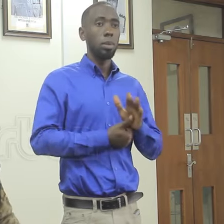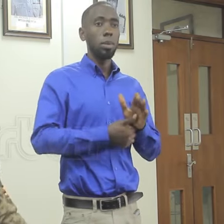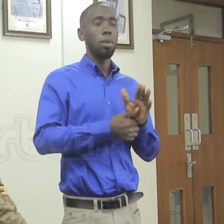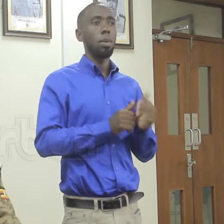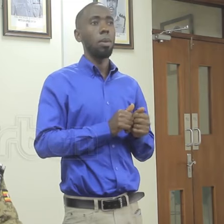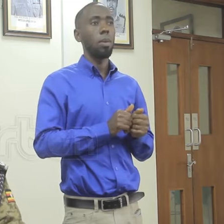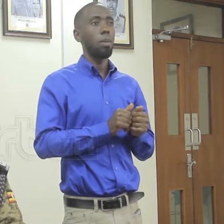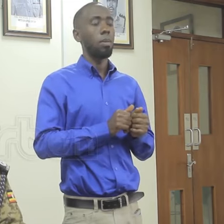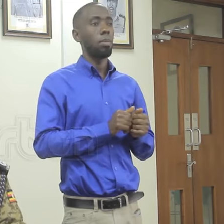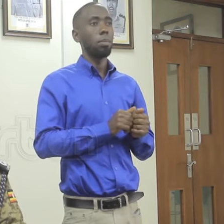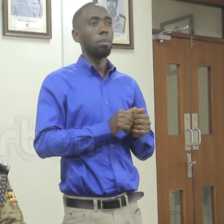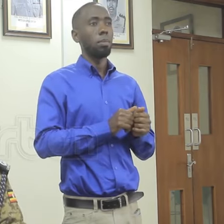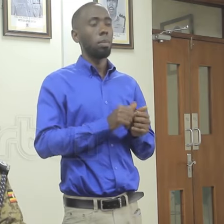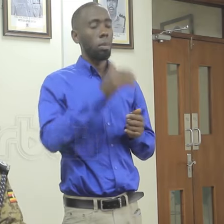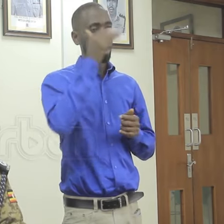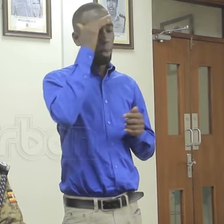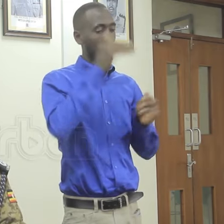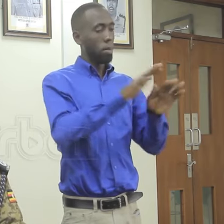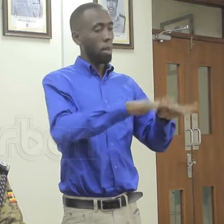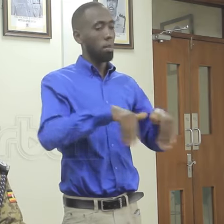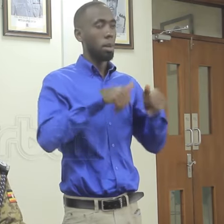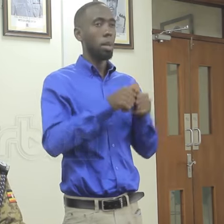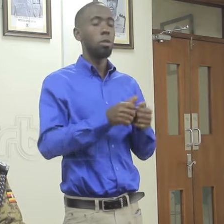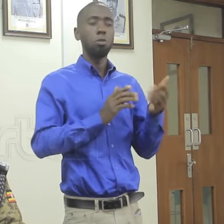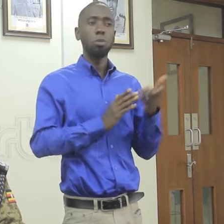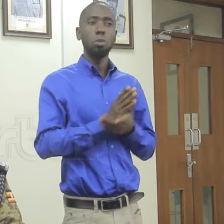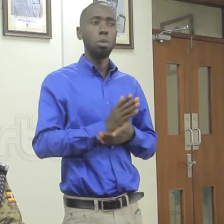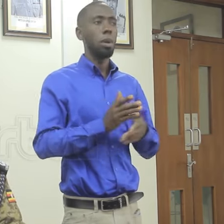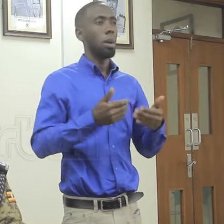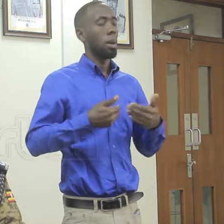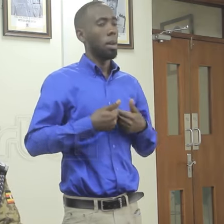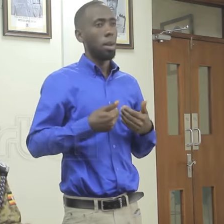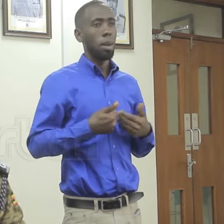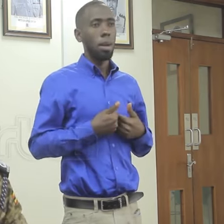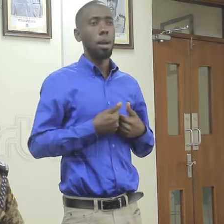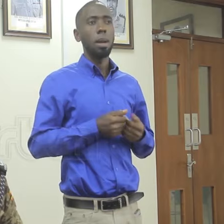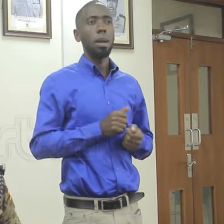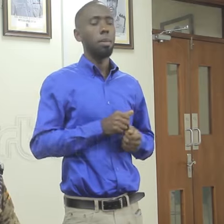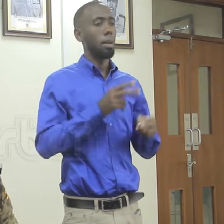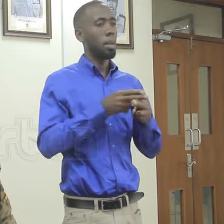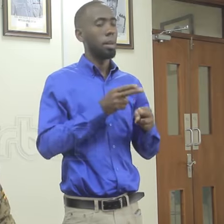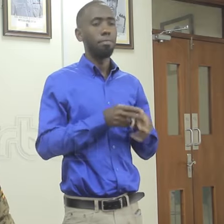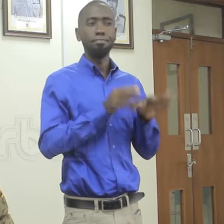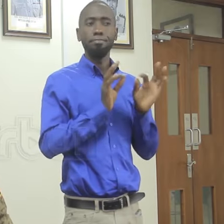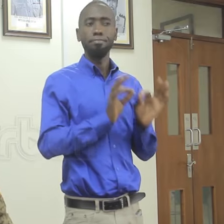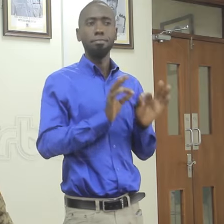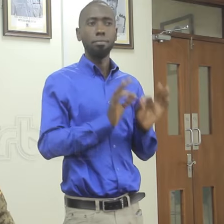She has left a legacy that was extraordinary, inspired generations of